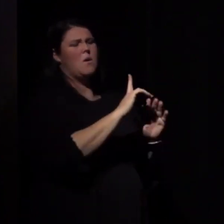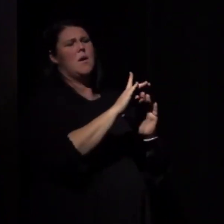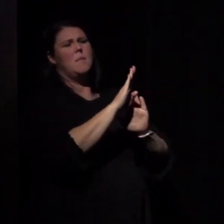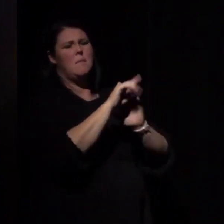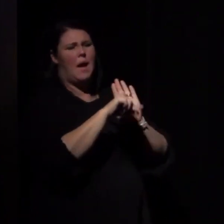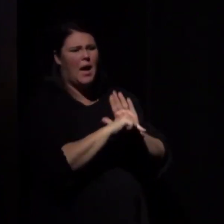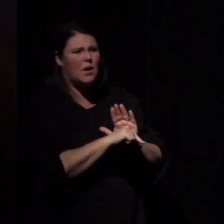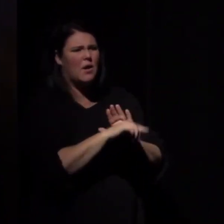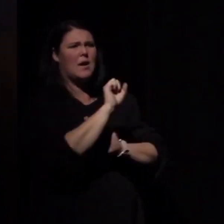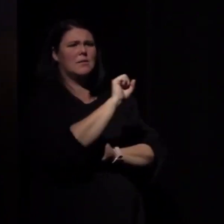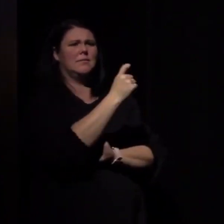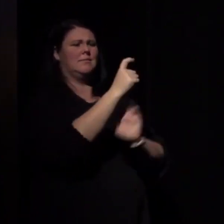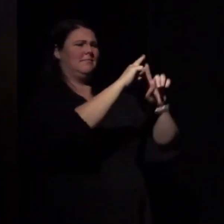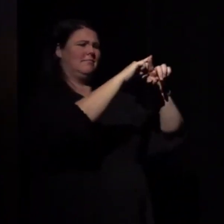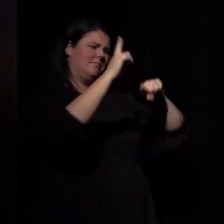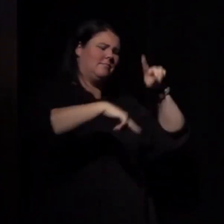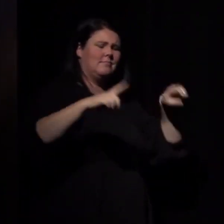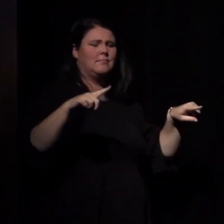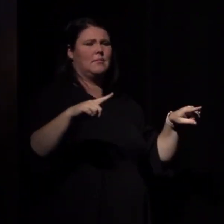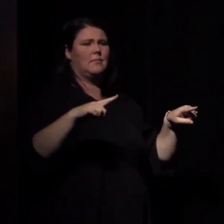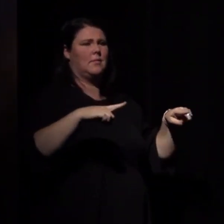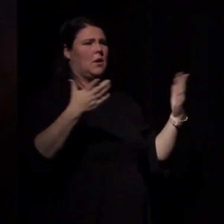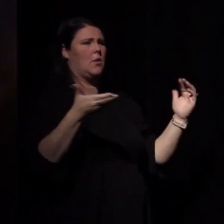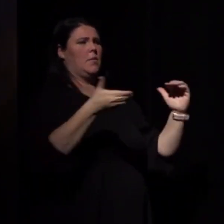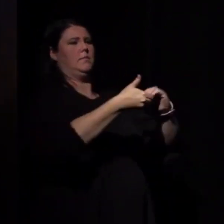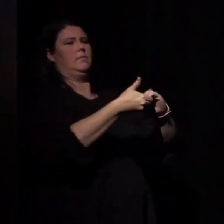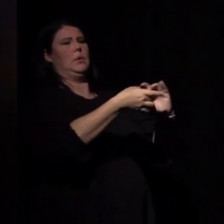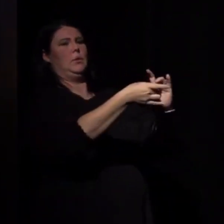and we are all here to talk about unity.